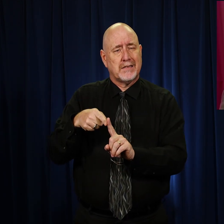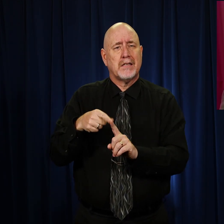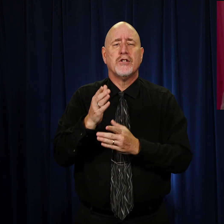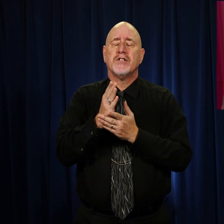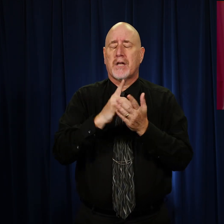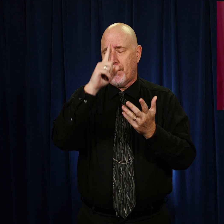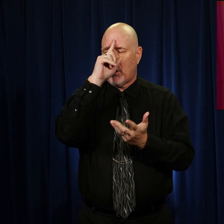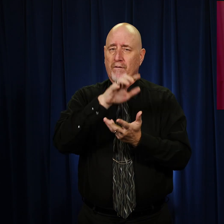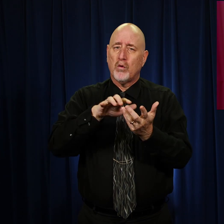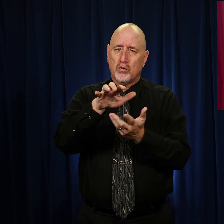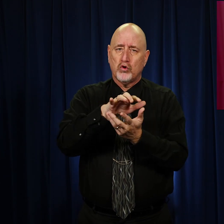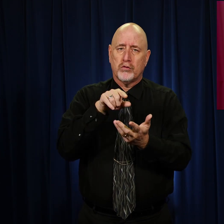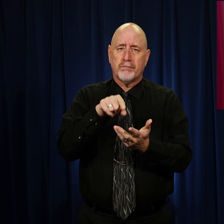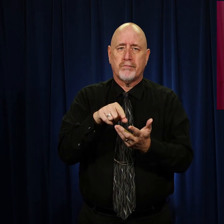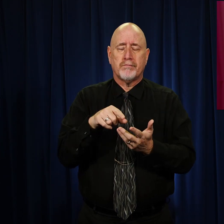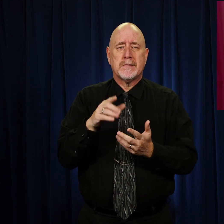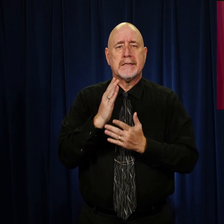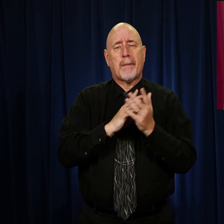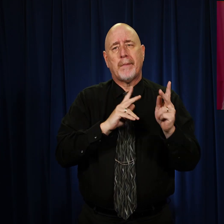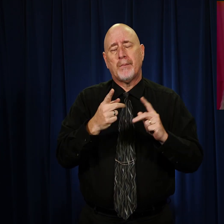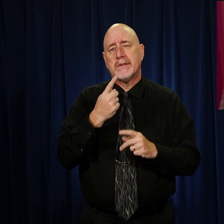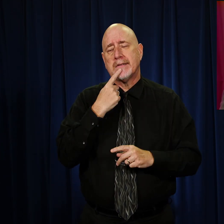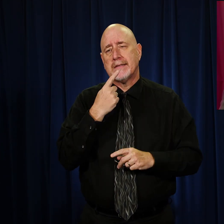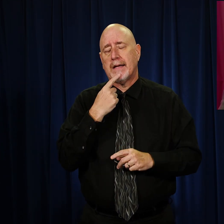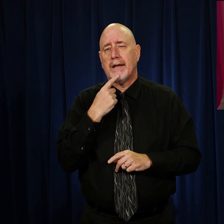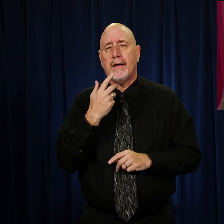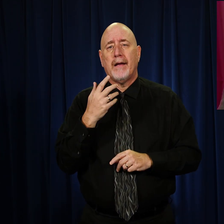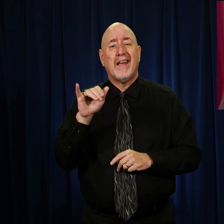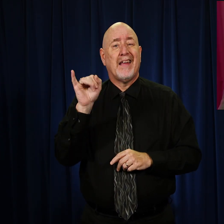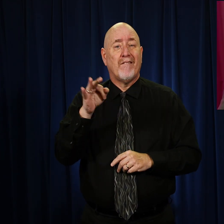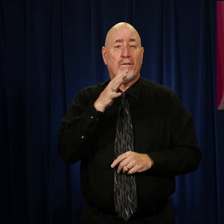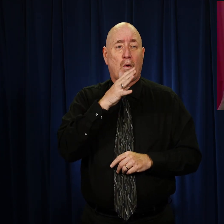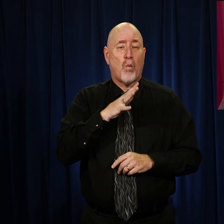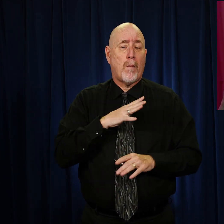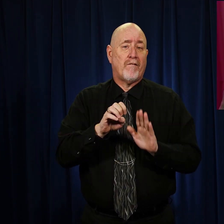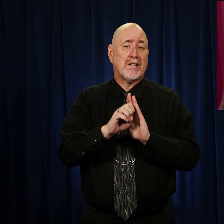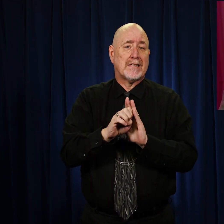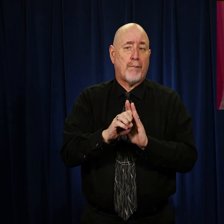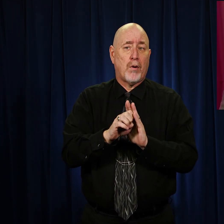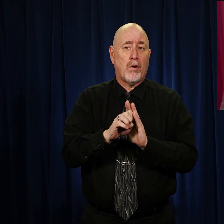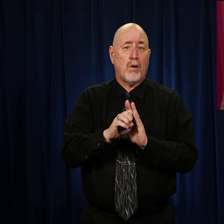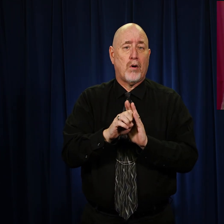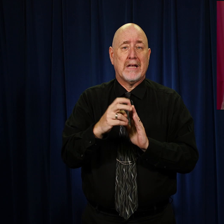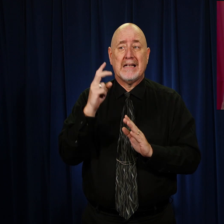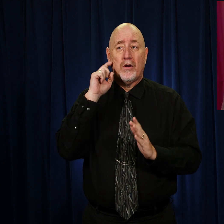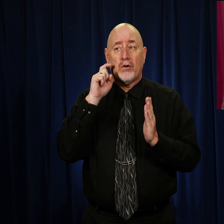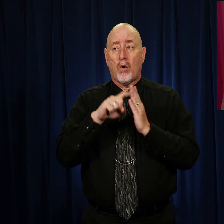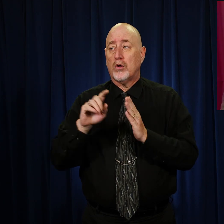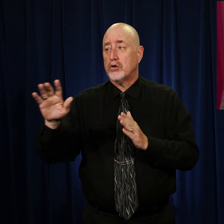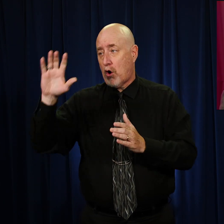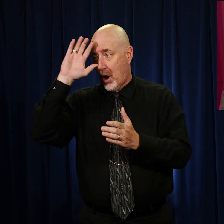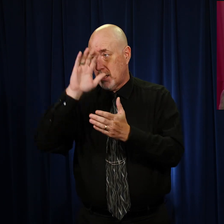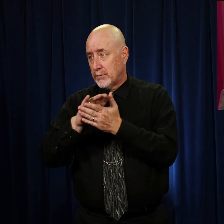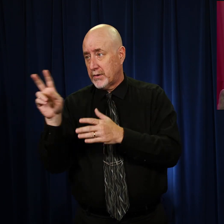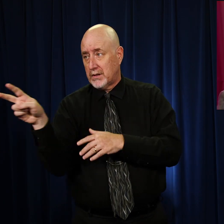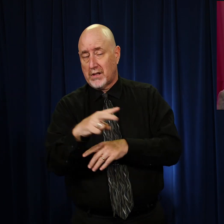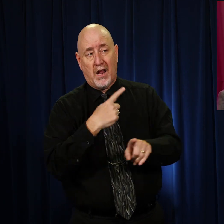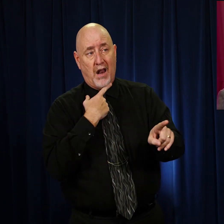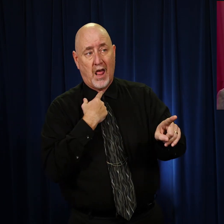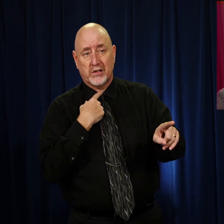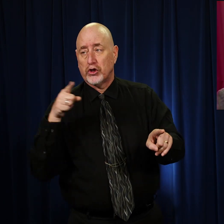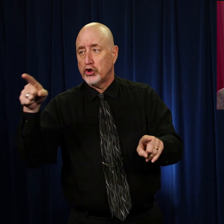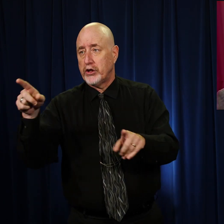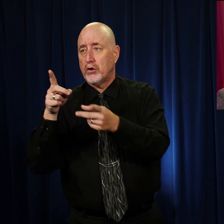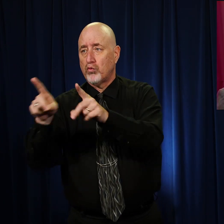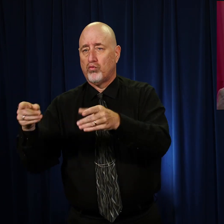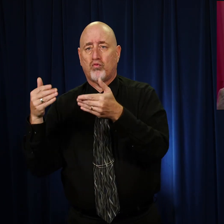some confusion, and individuals have supposed that if a woman, for example, catches her husband lusting, then that would give her the right